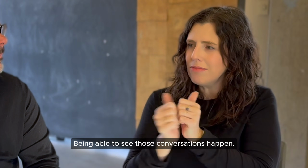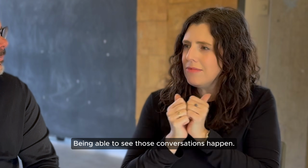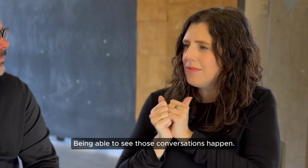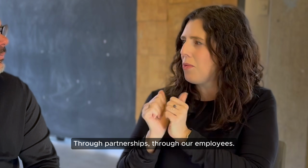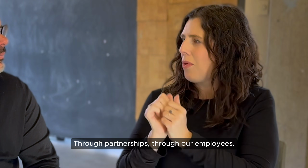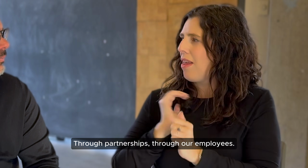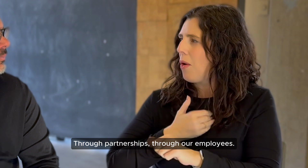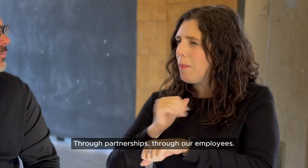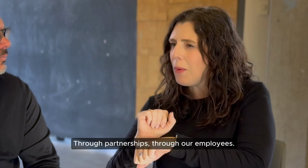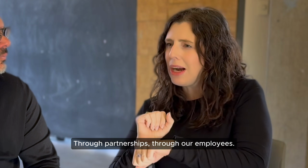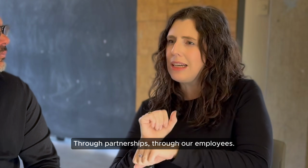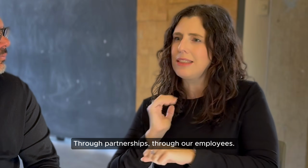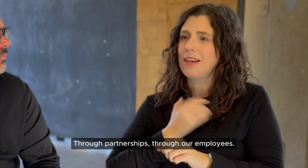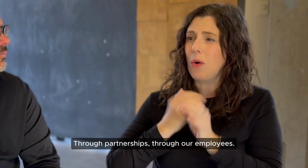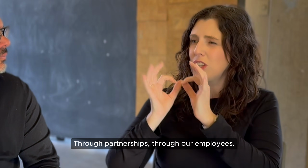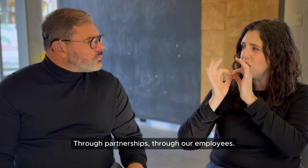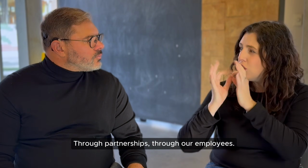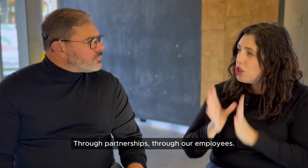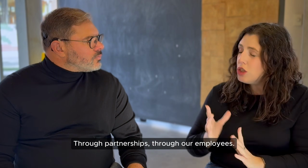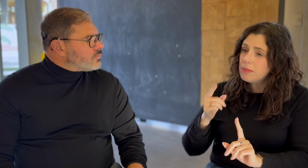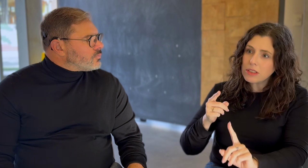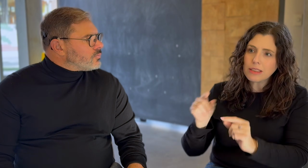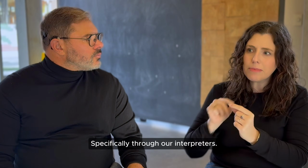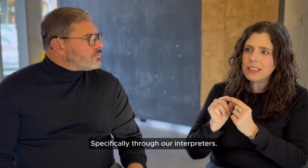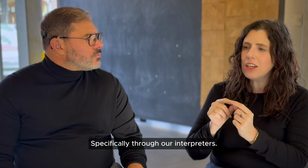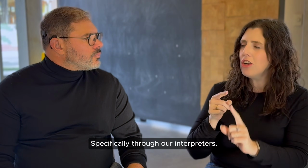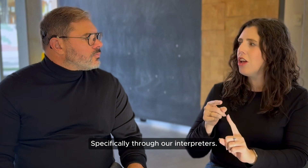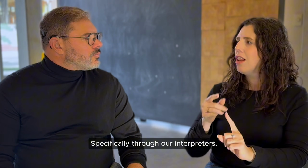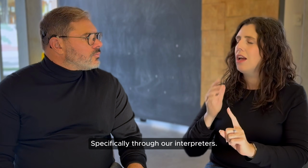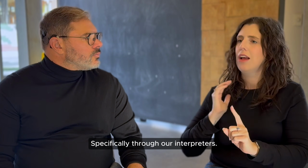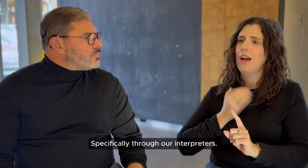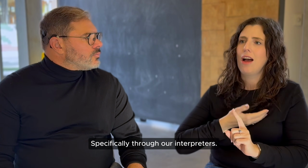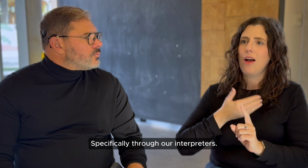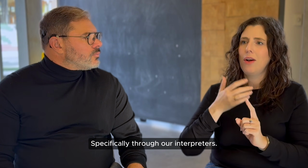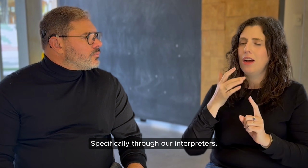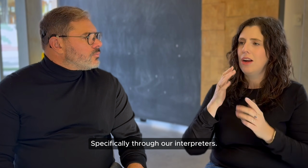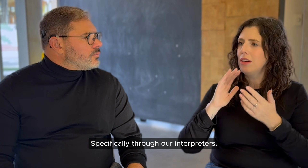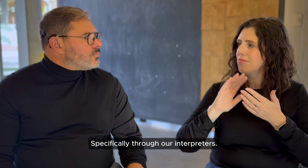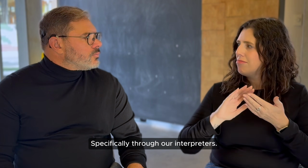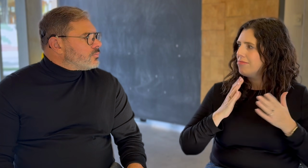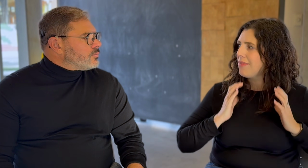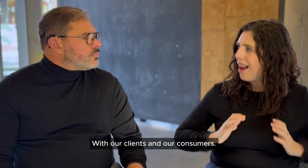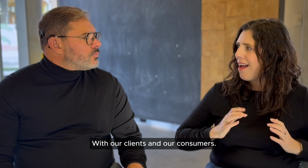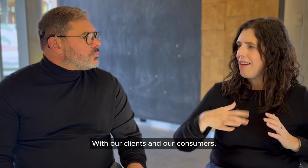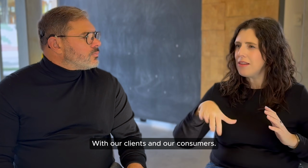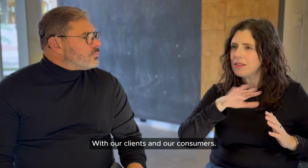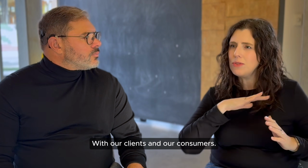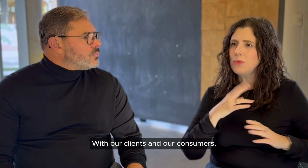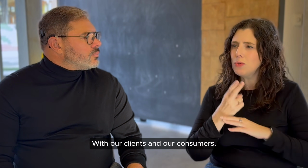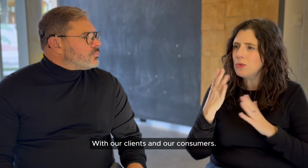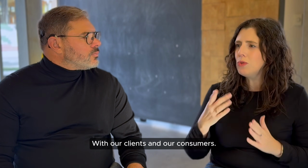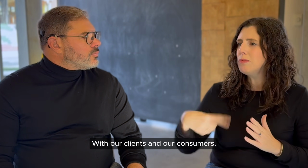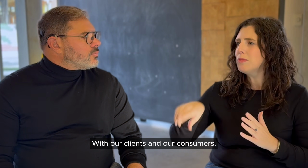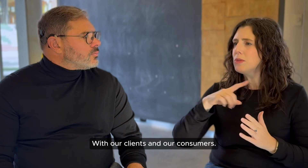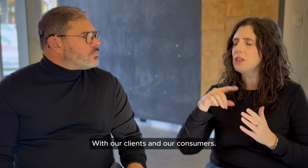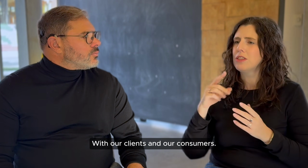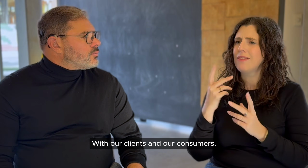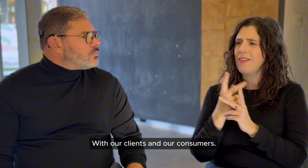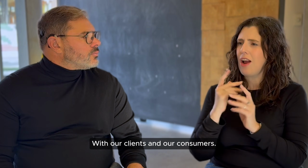happen through partnerships, through our employees, specifically through our interpreters, with our clients and our